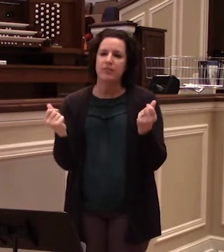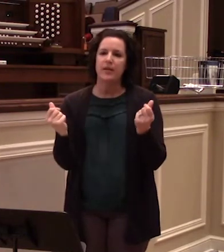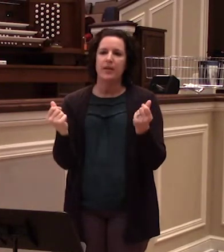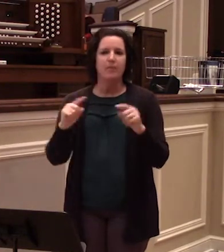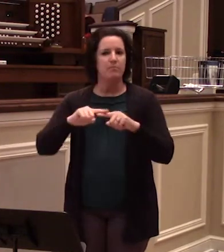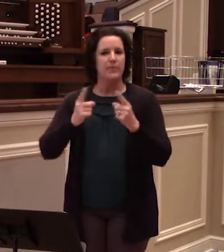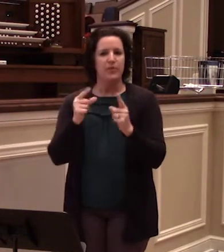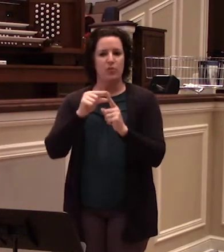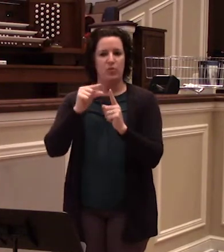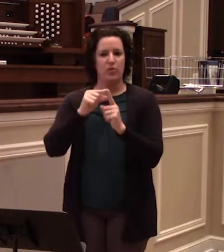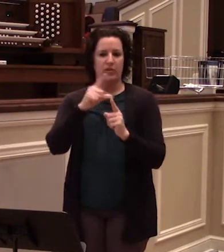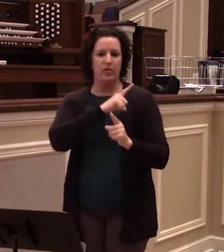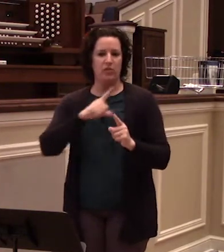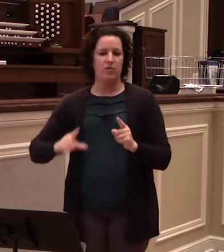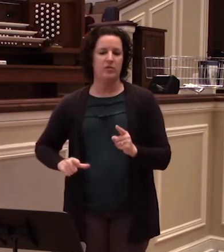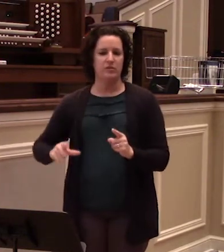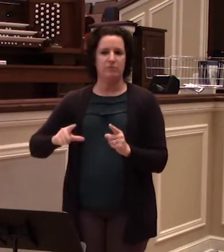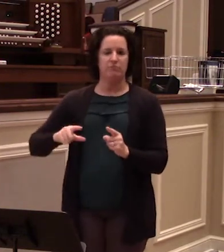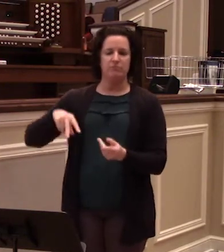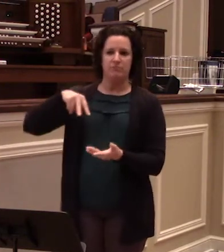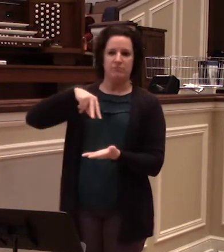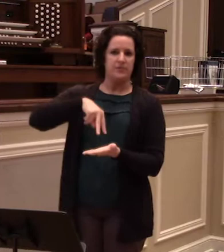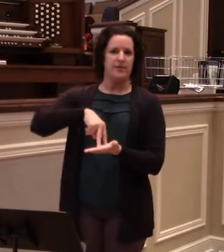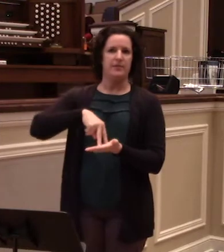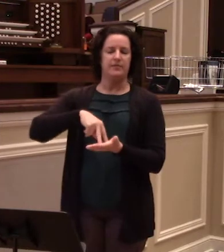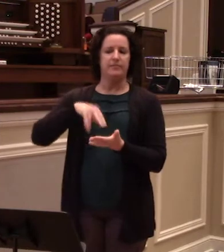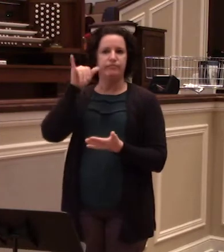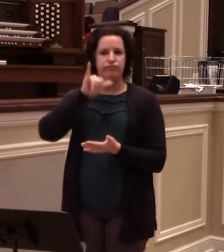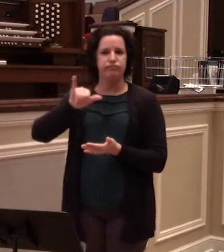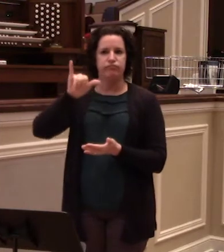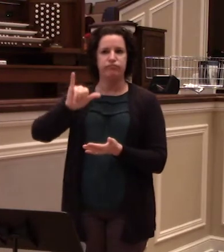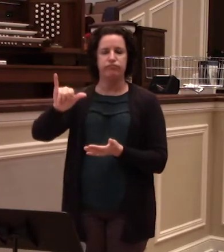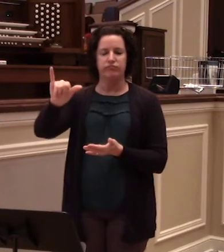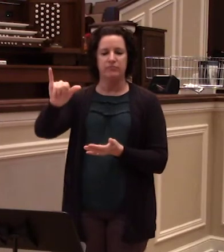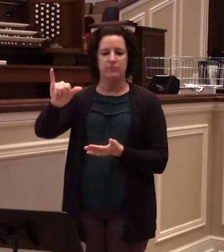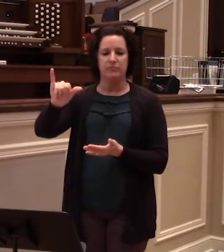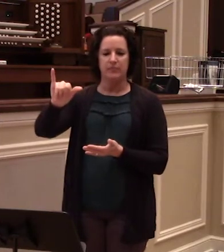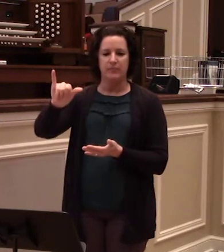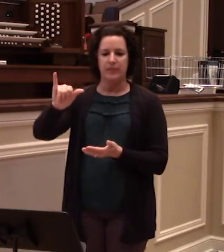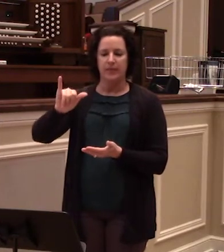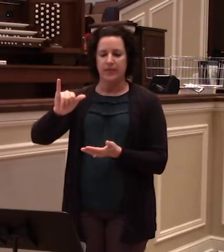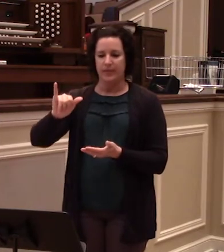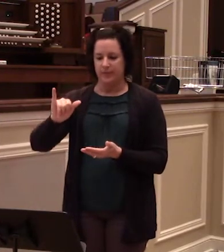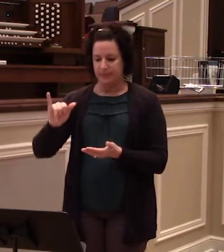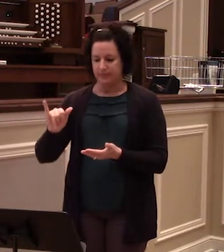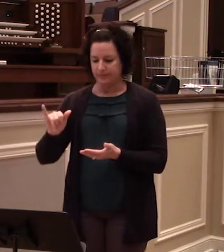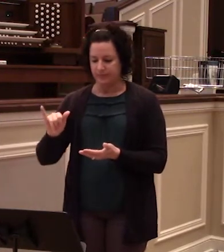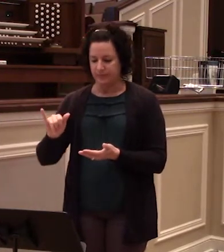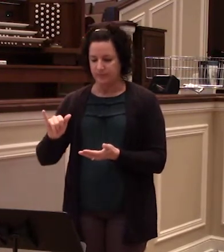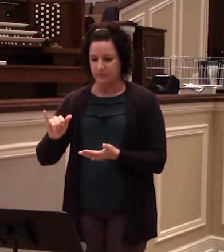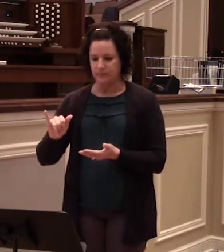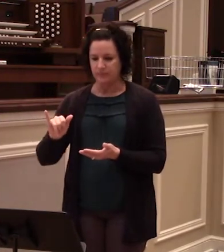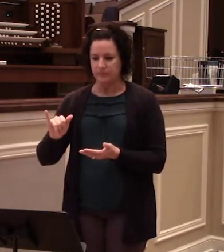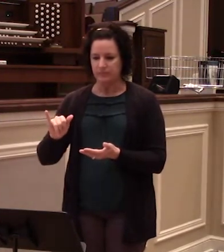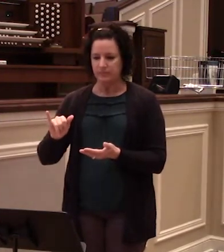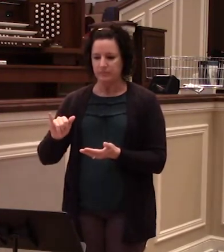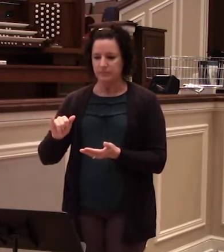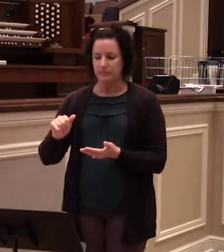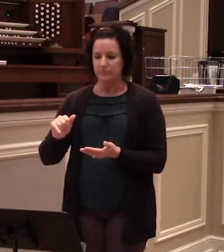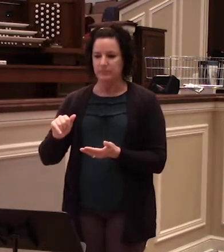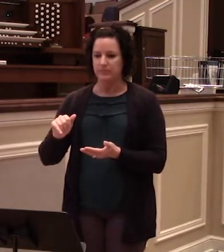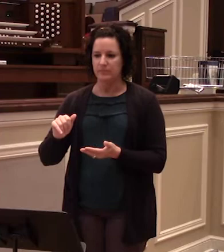Isaiah 52:10 and 42:6 and 49:6 all speak of a light to the nations, a light that's